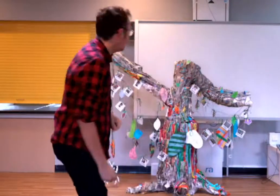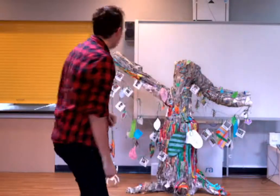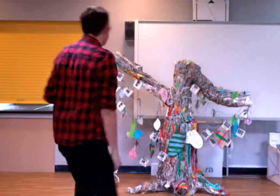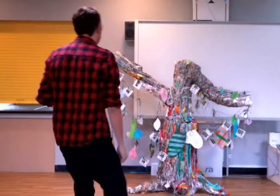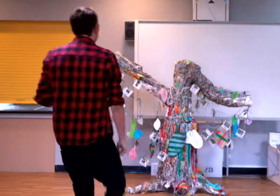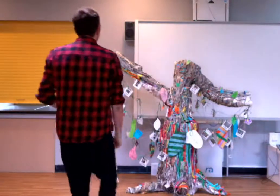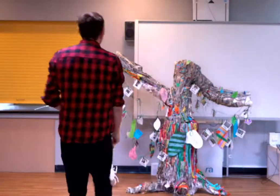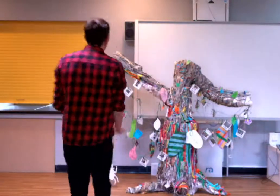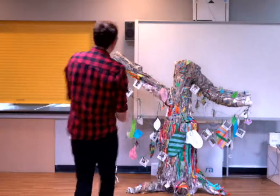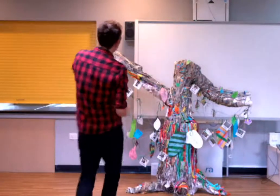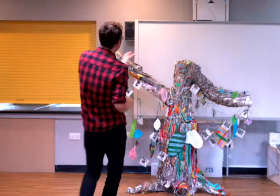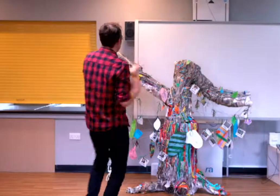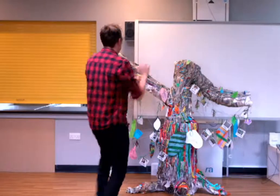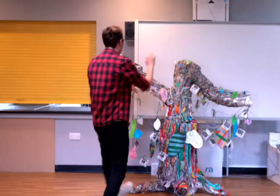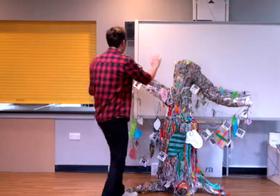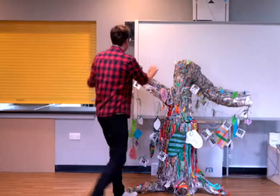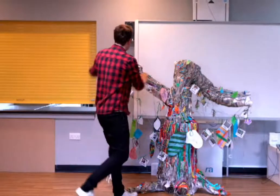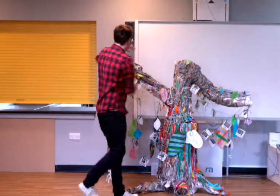climbed all the way to the top.